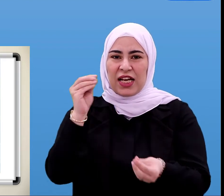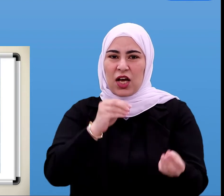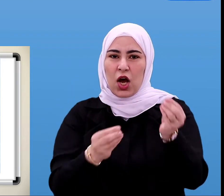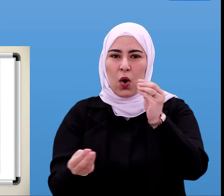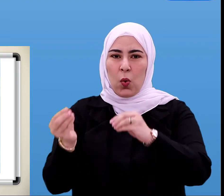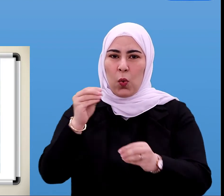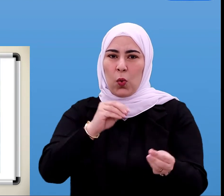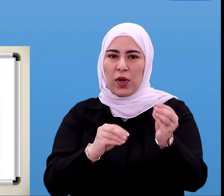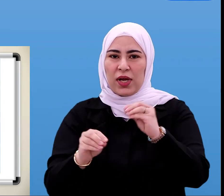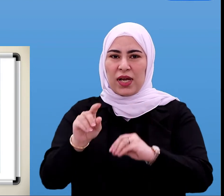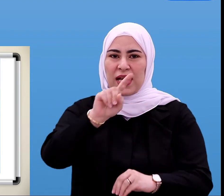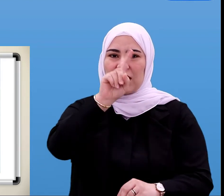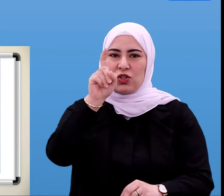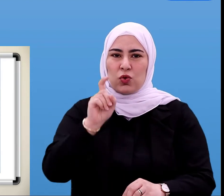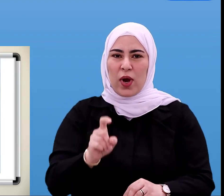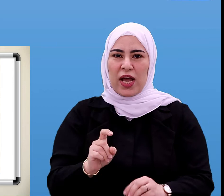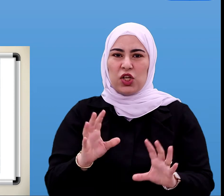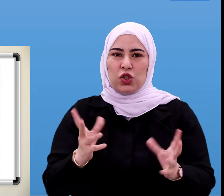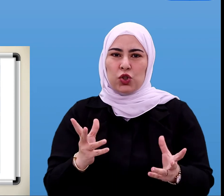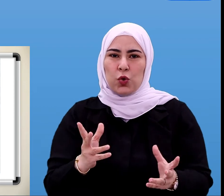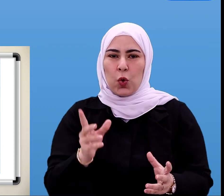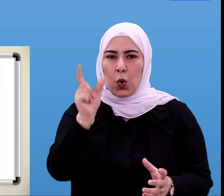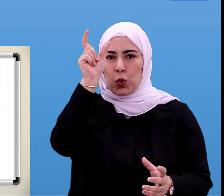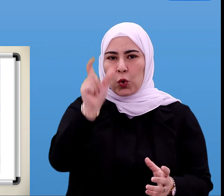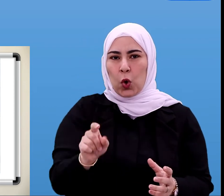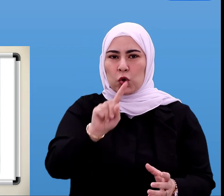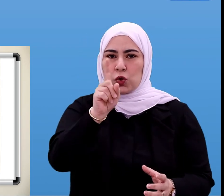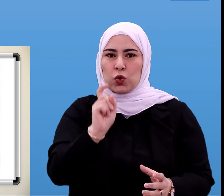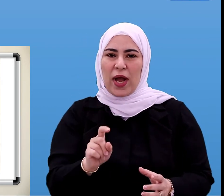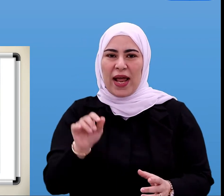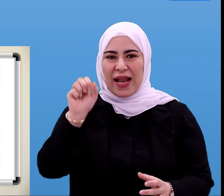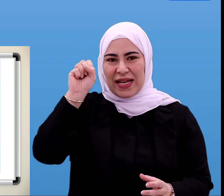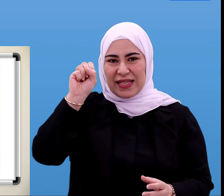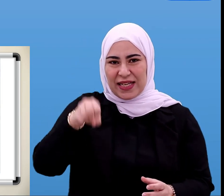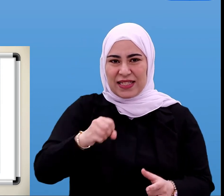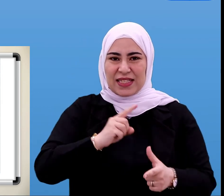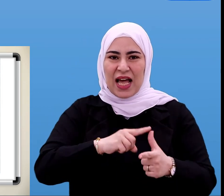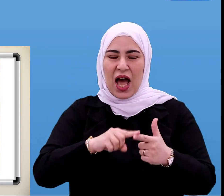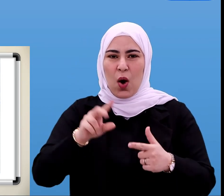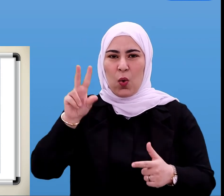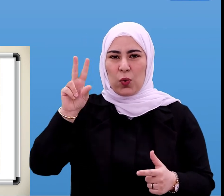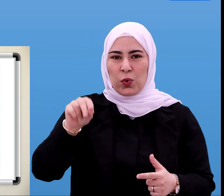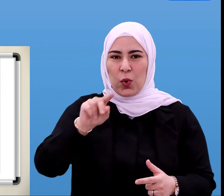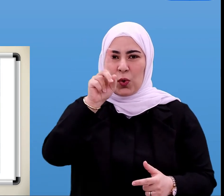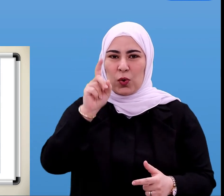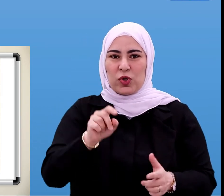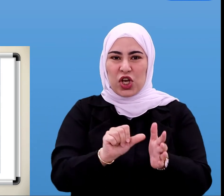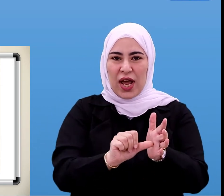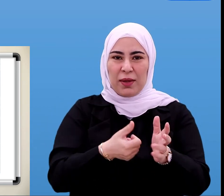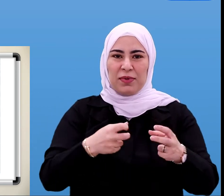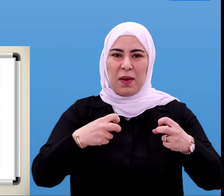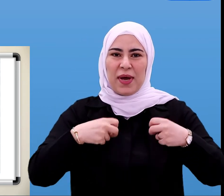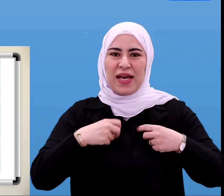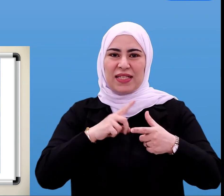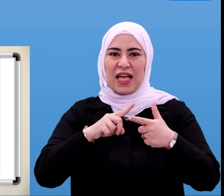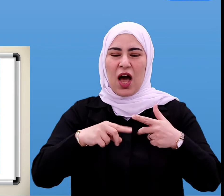The yes and no questions. We will start it with has or have. For example, has she tried to